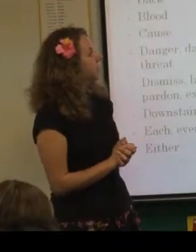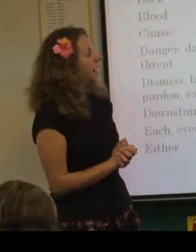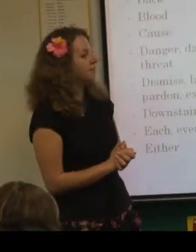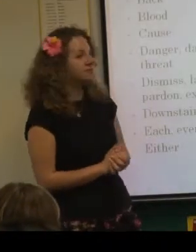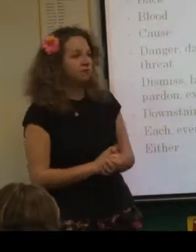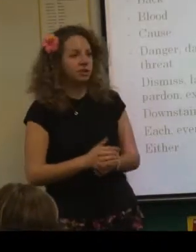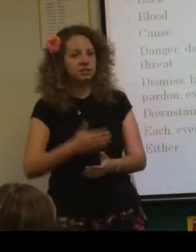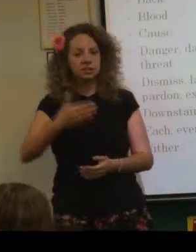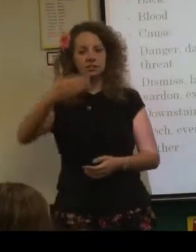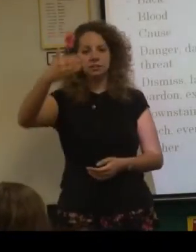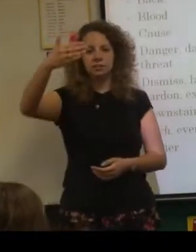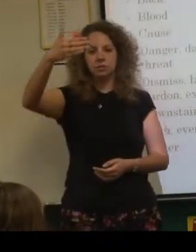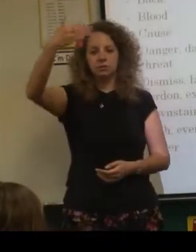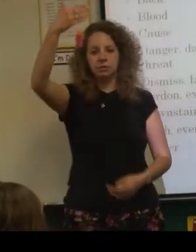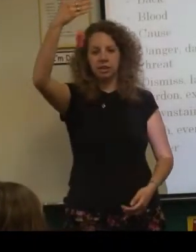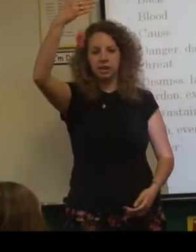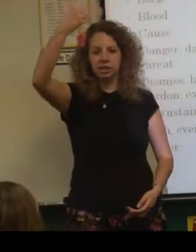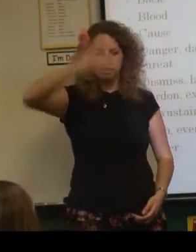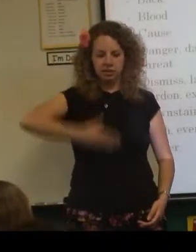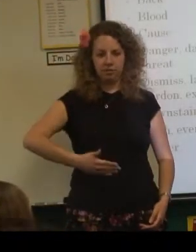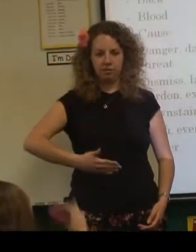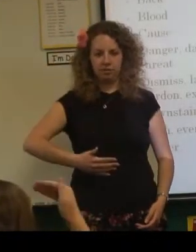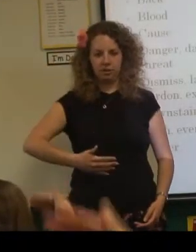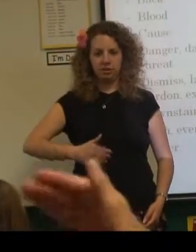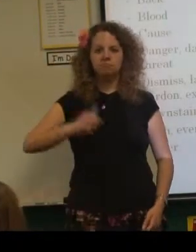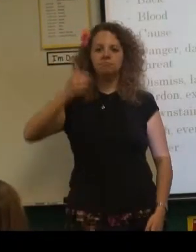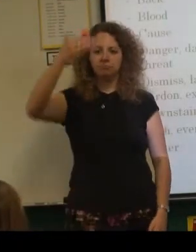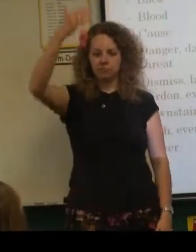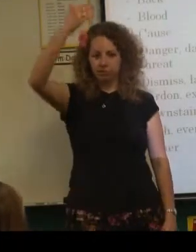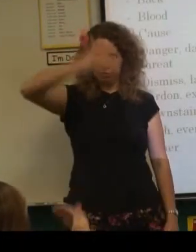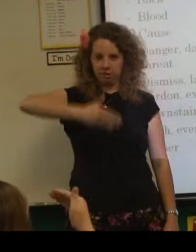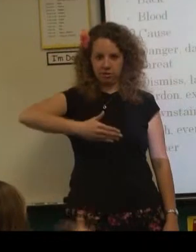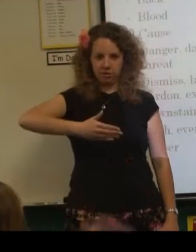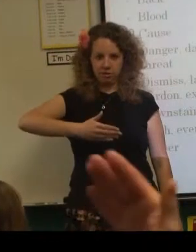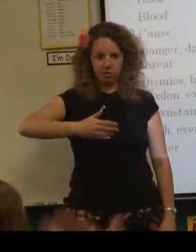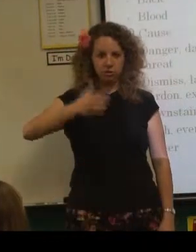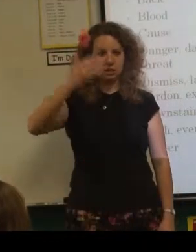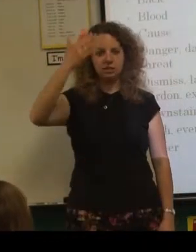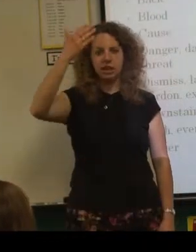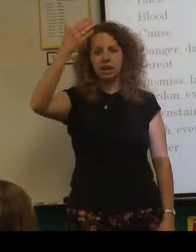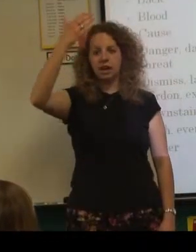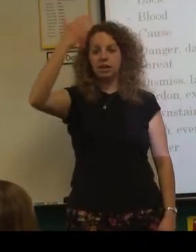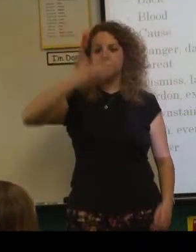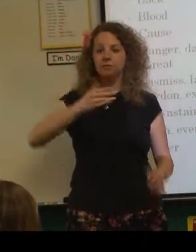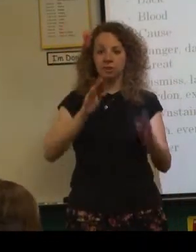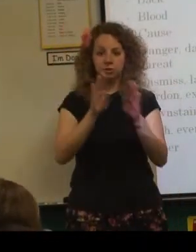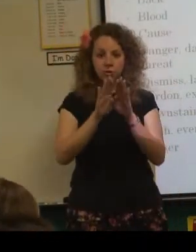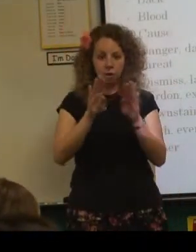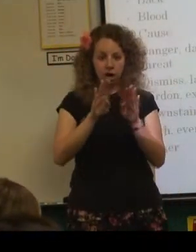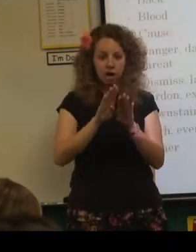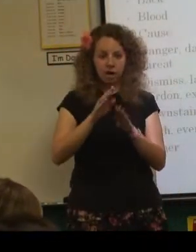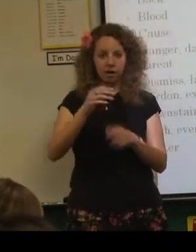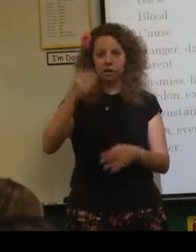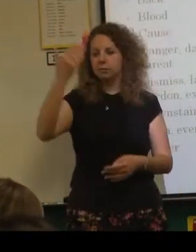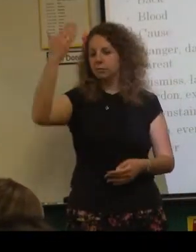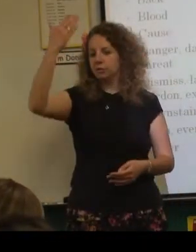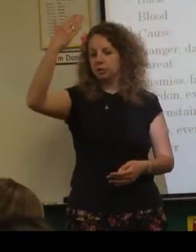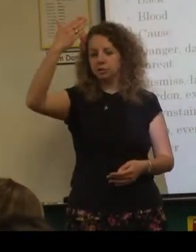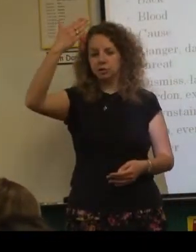have front. So here, it's front. Front. So I could say the front door. I could be referring